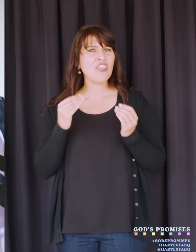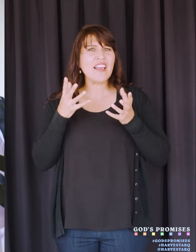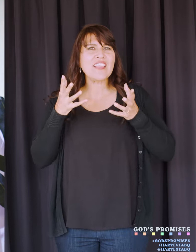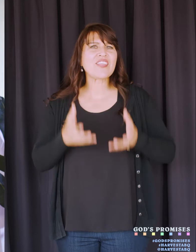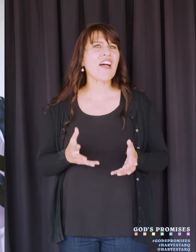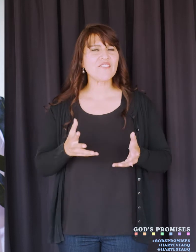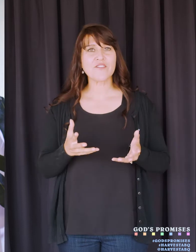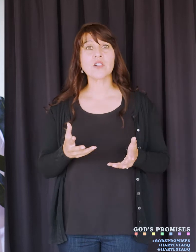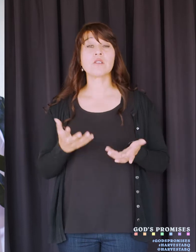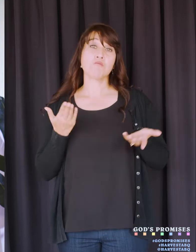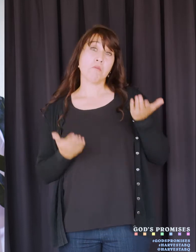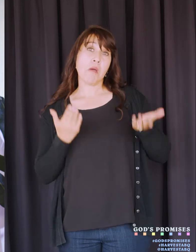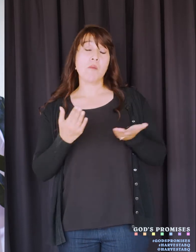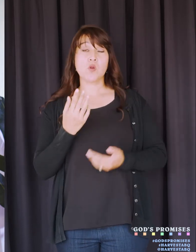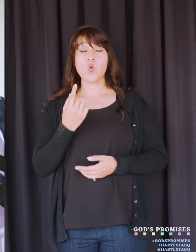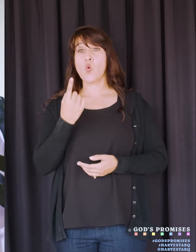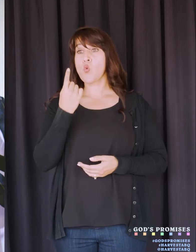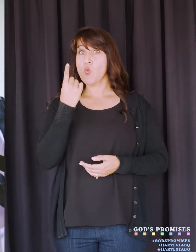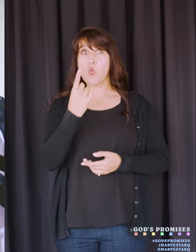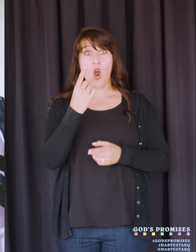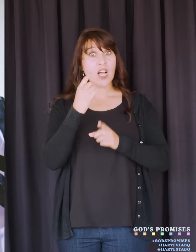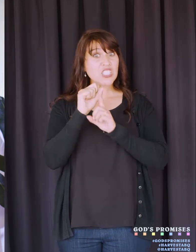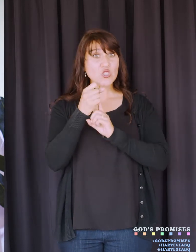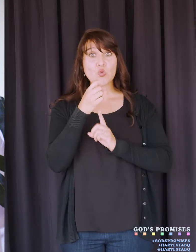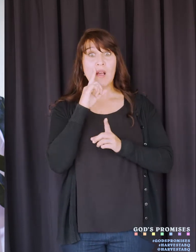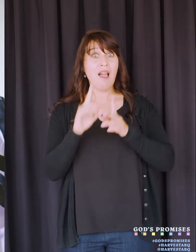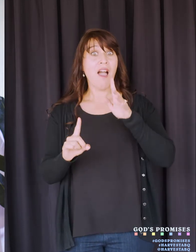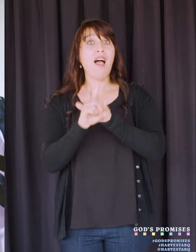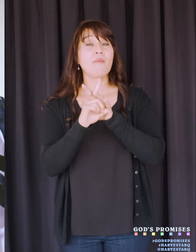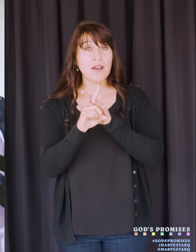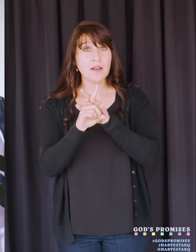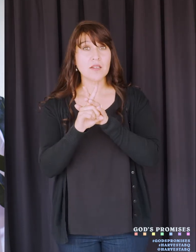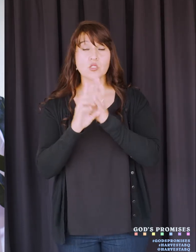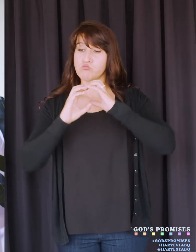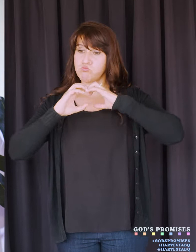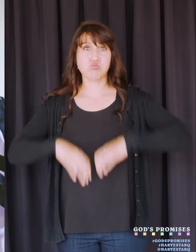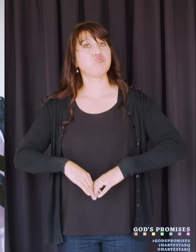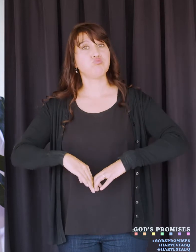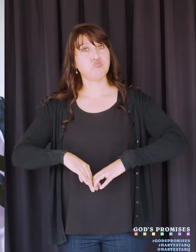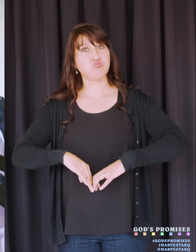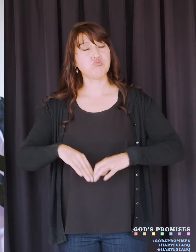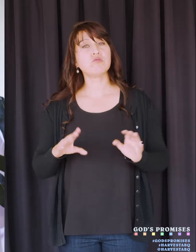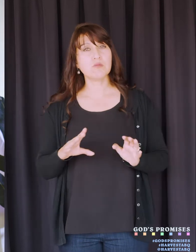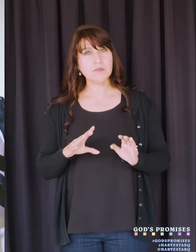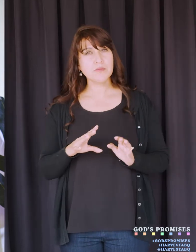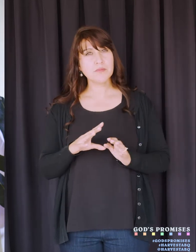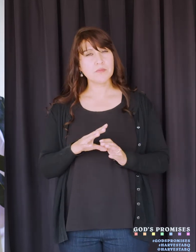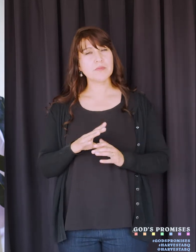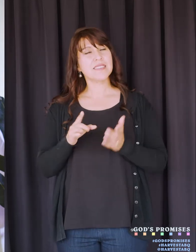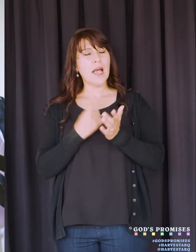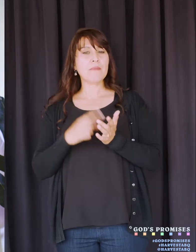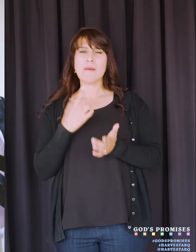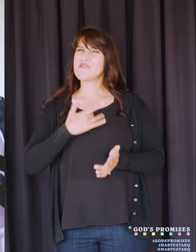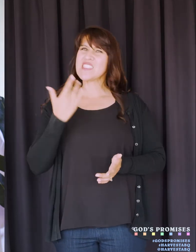to give. You might be one situation away from shutting down. Sometimes it seems like